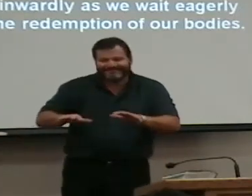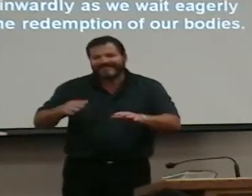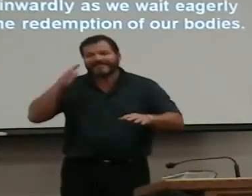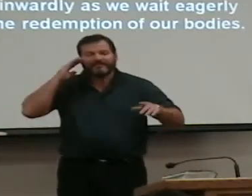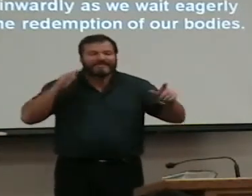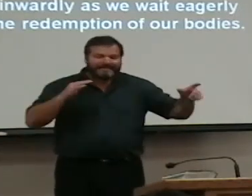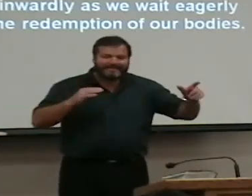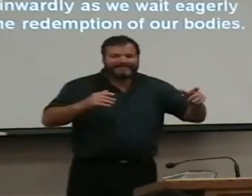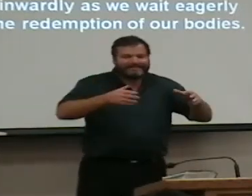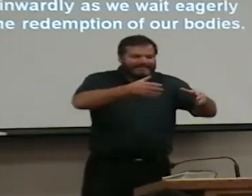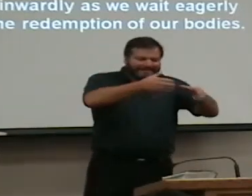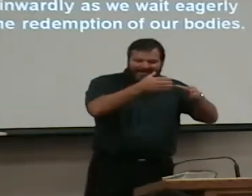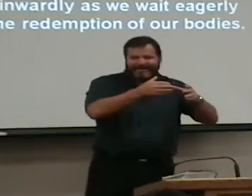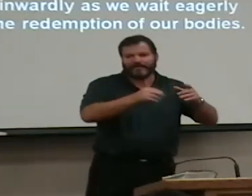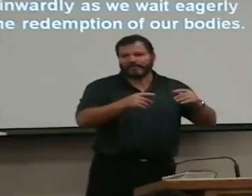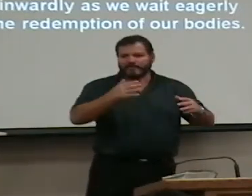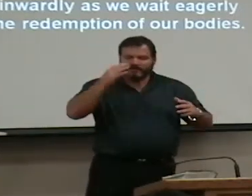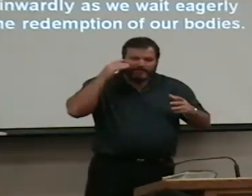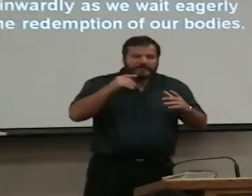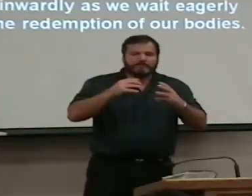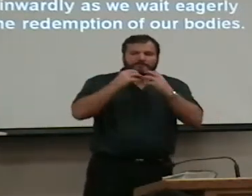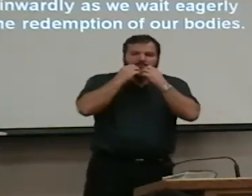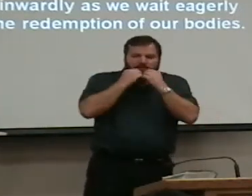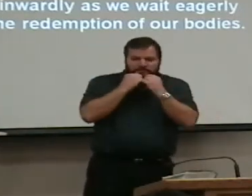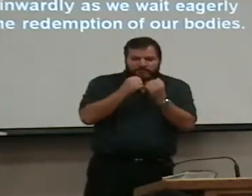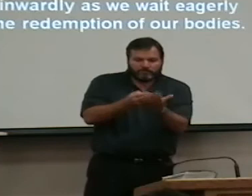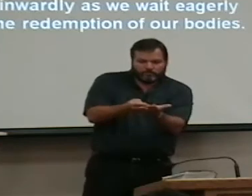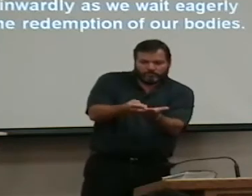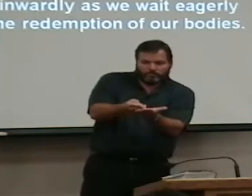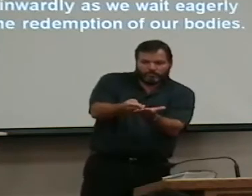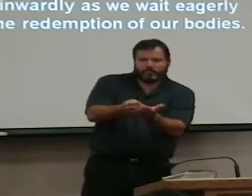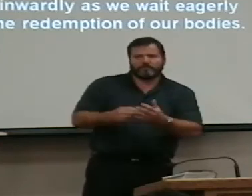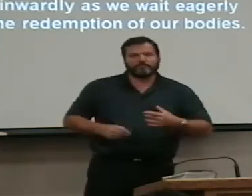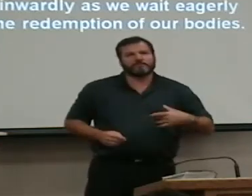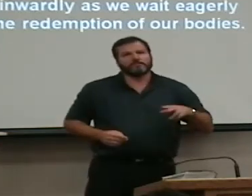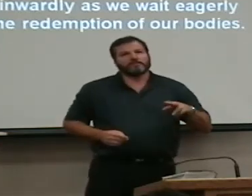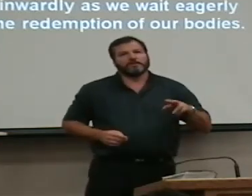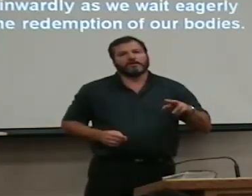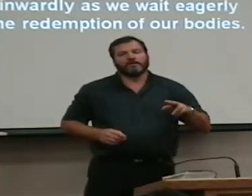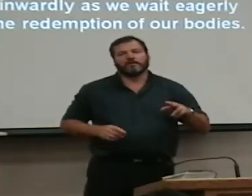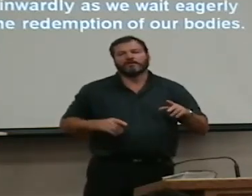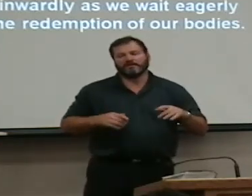Hey, hey, hey. He knows a lot. He knows the truth.